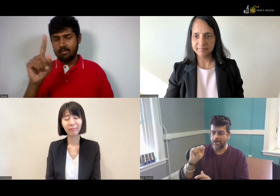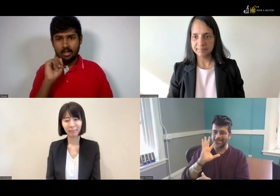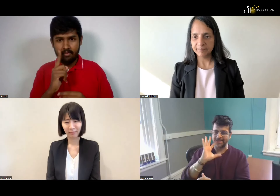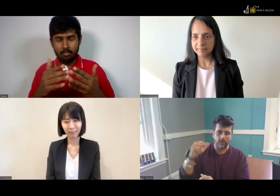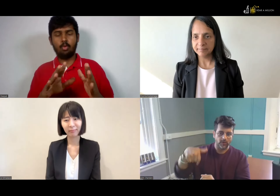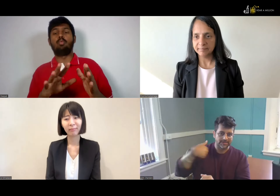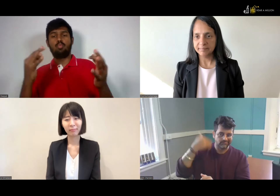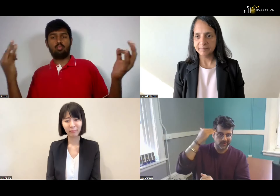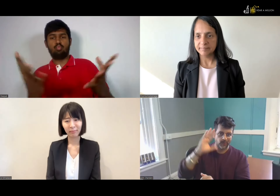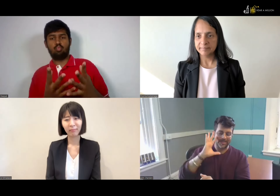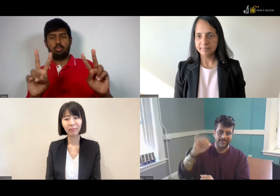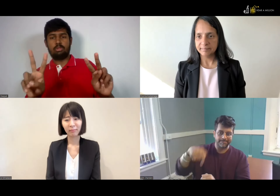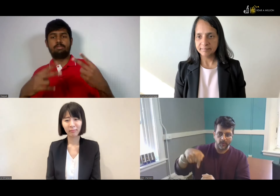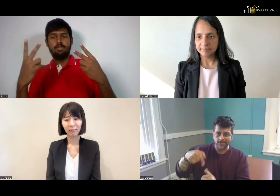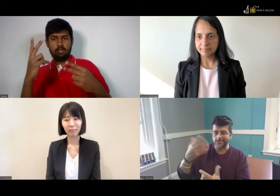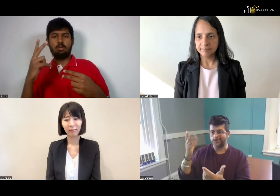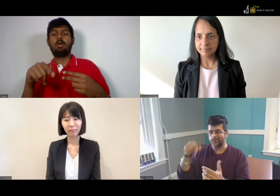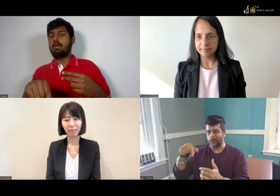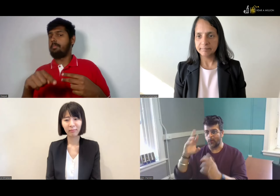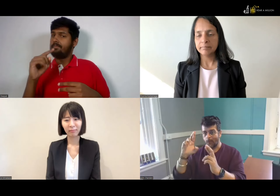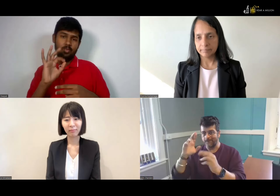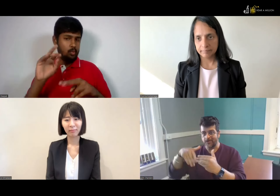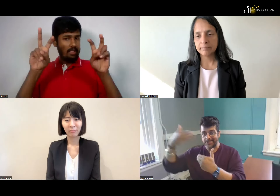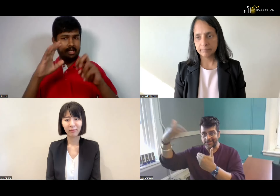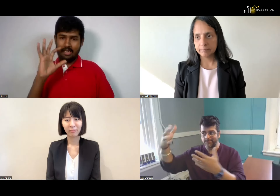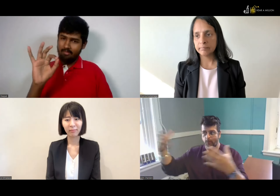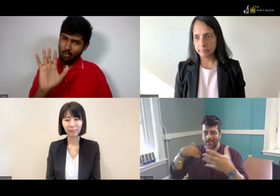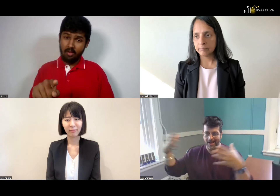of participants here today. I know it's but more important for